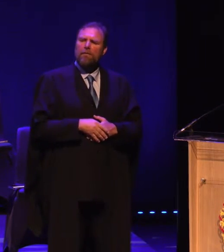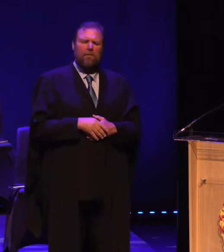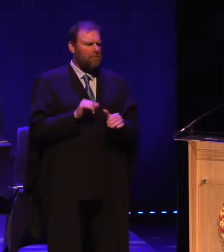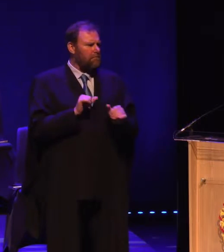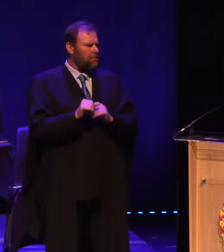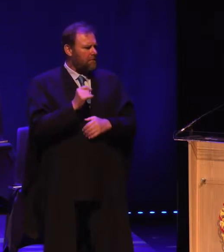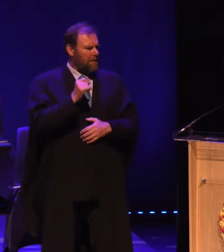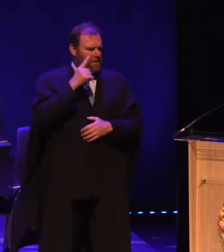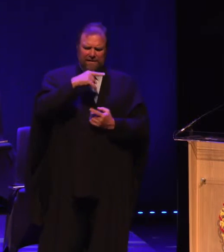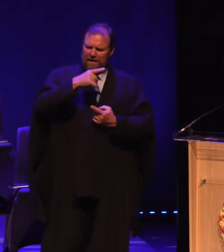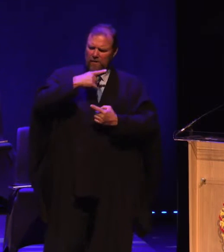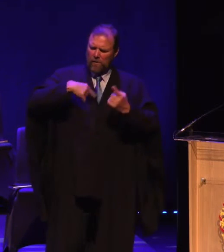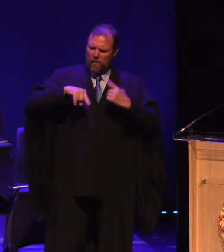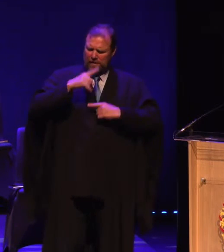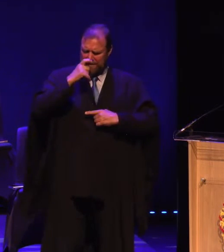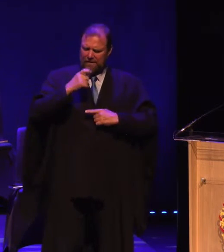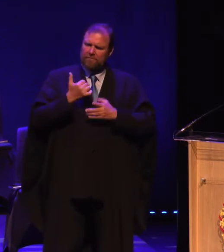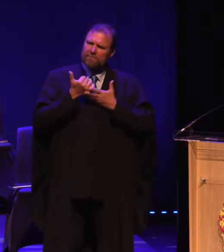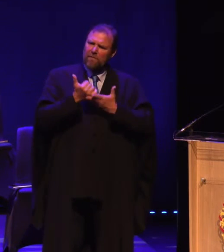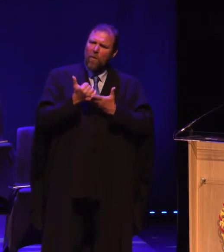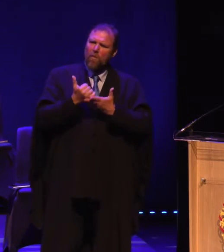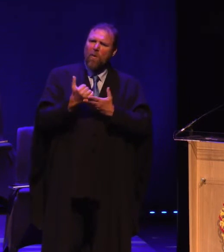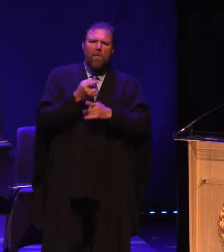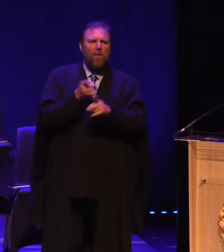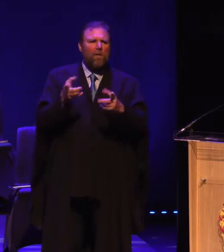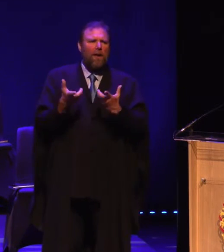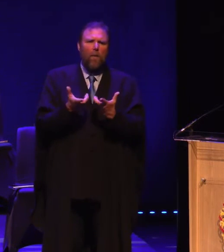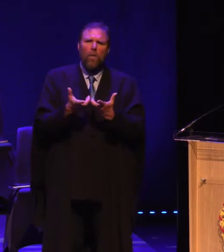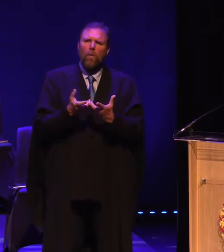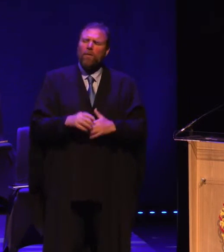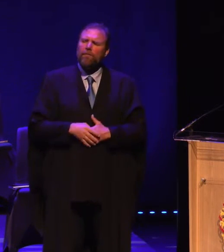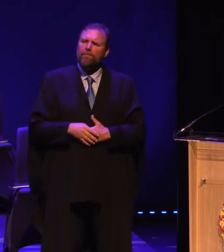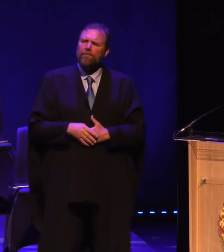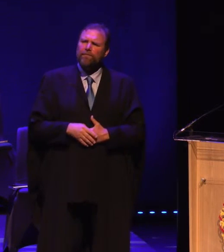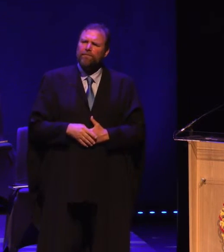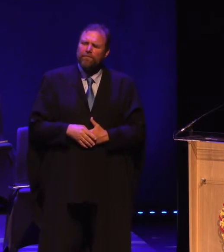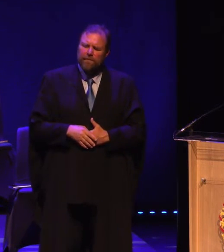and universities, can support you through that transition.